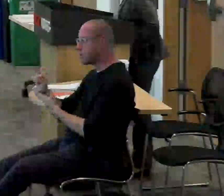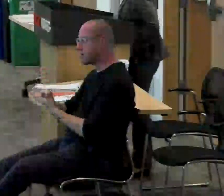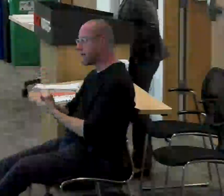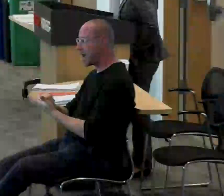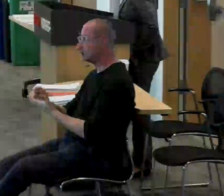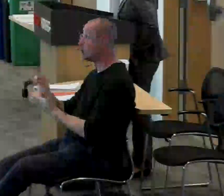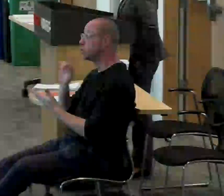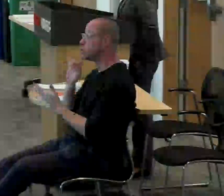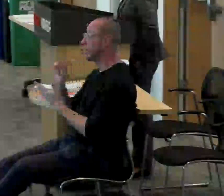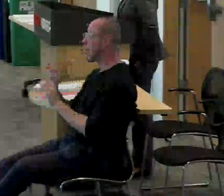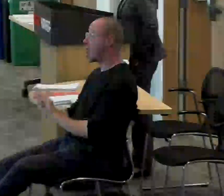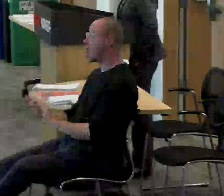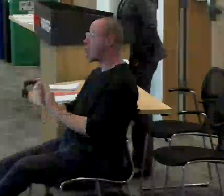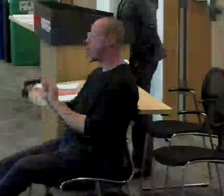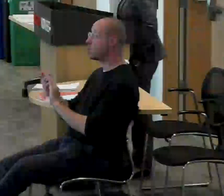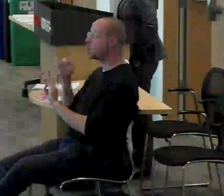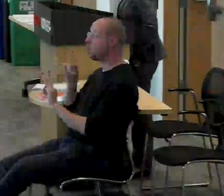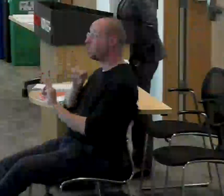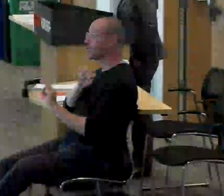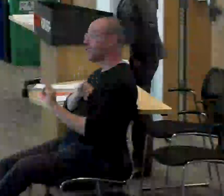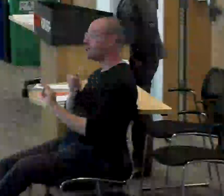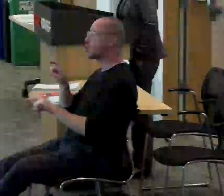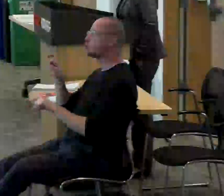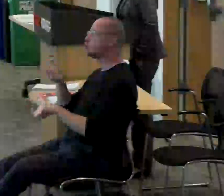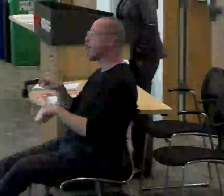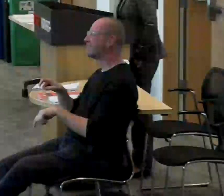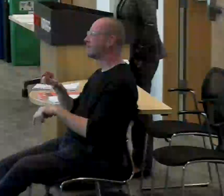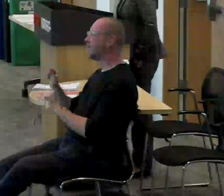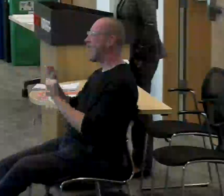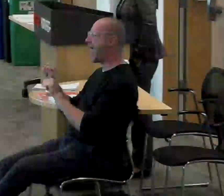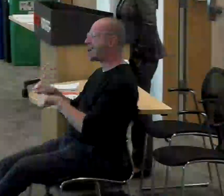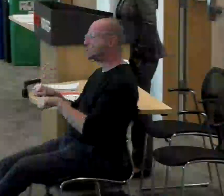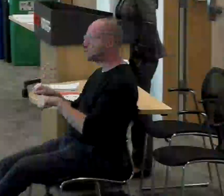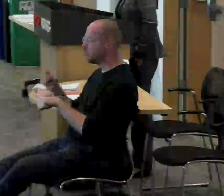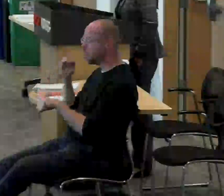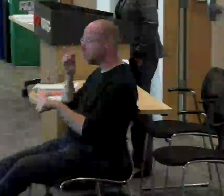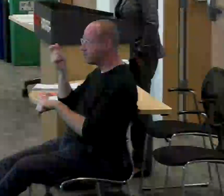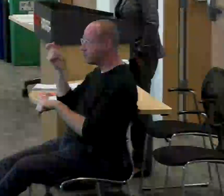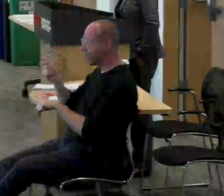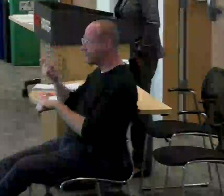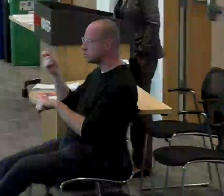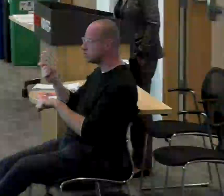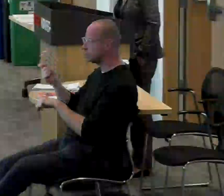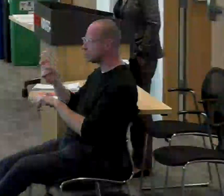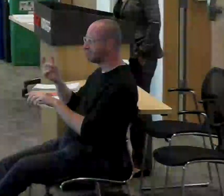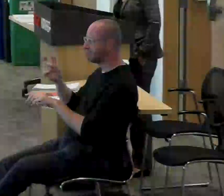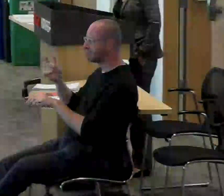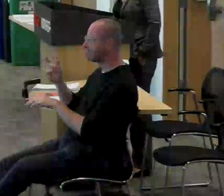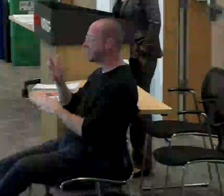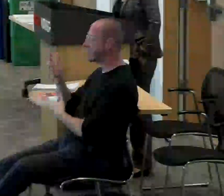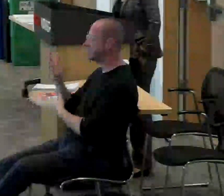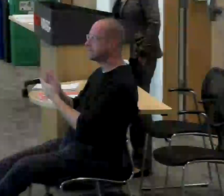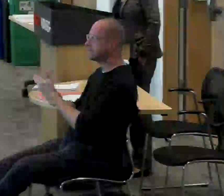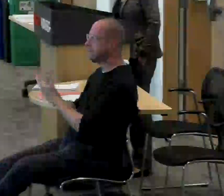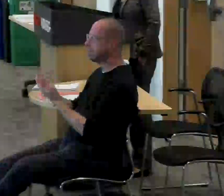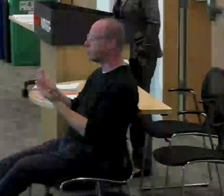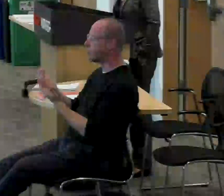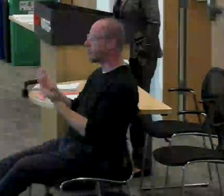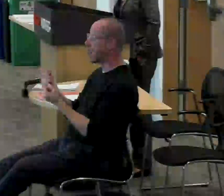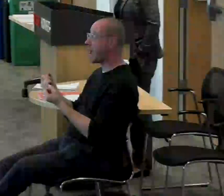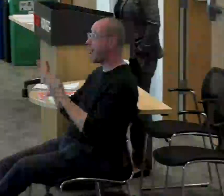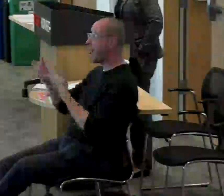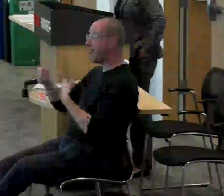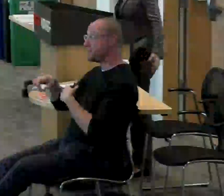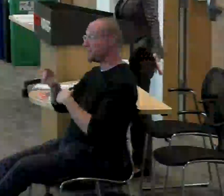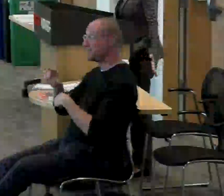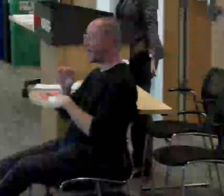for benefits at some point. Doesn't mean that you are taking them. Lots of folks are eligible for our program